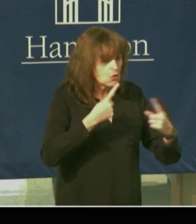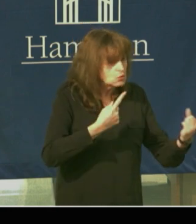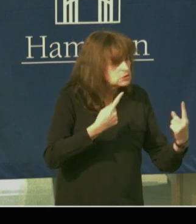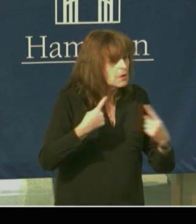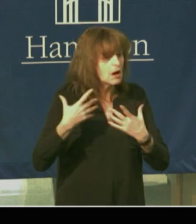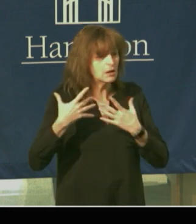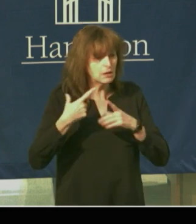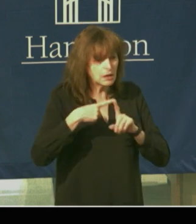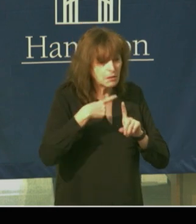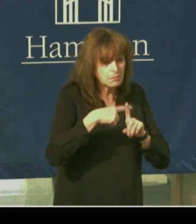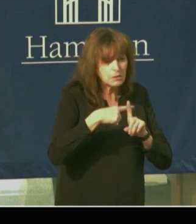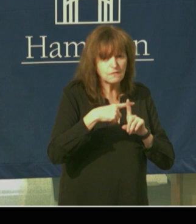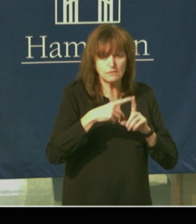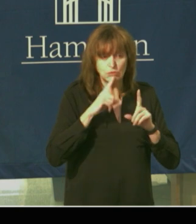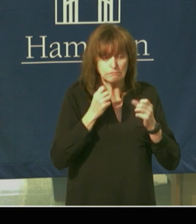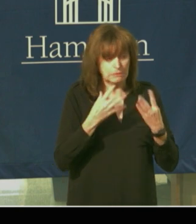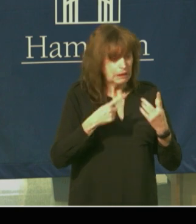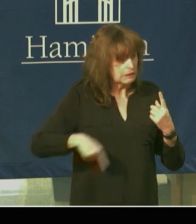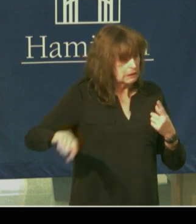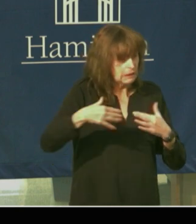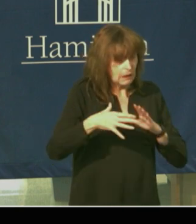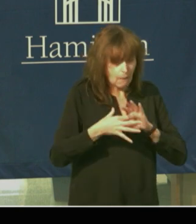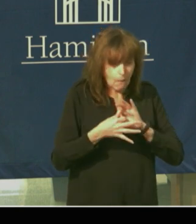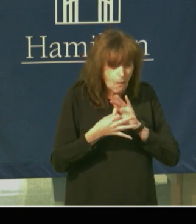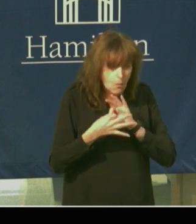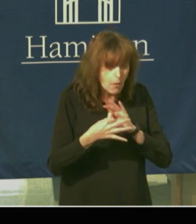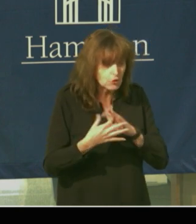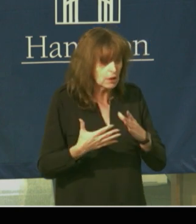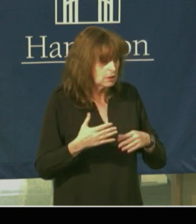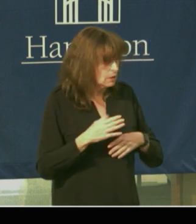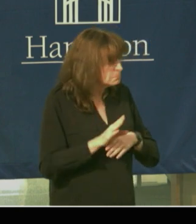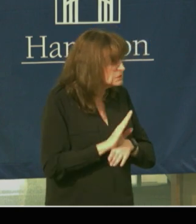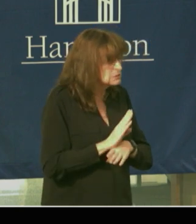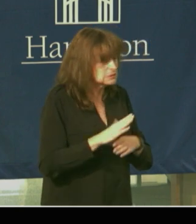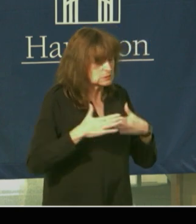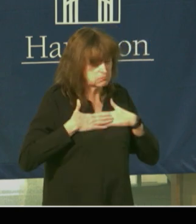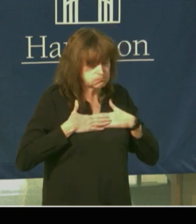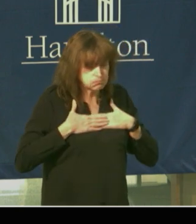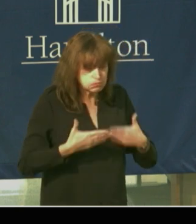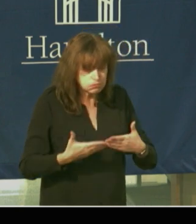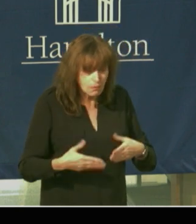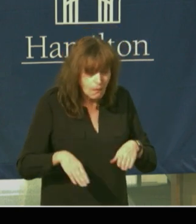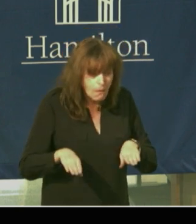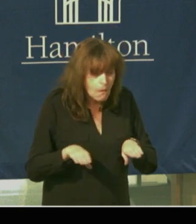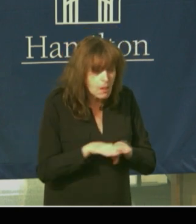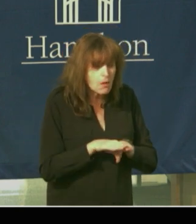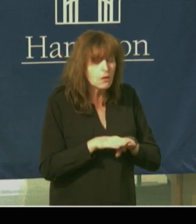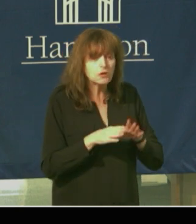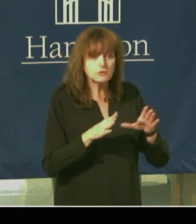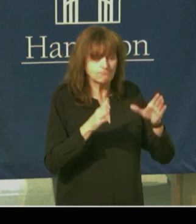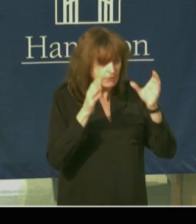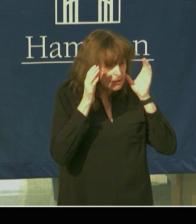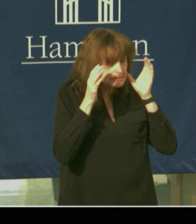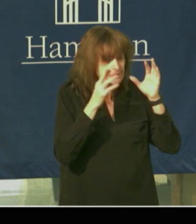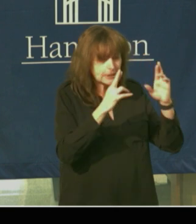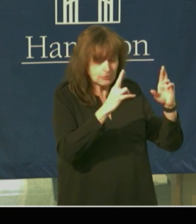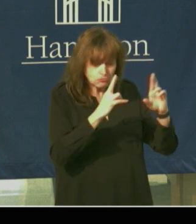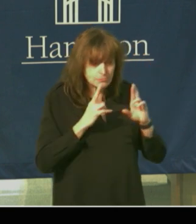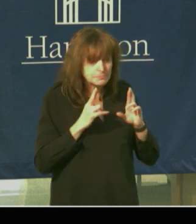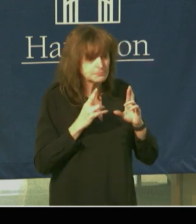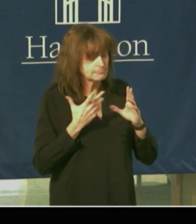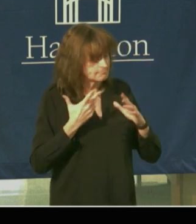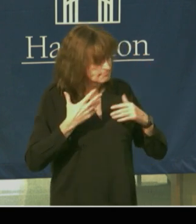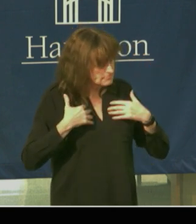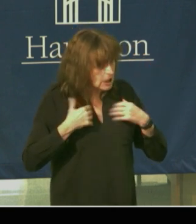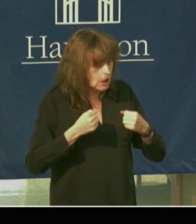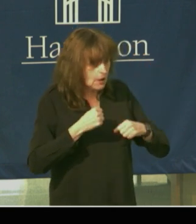general, businesses that have had to close down, they've done a terrific job of listening to our public health providers and the lead